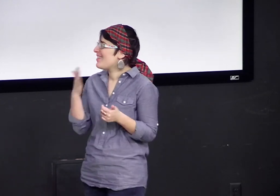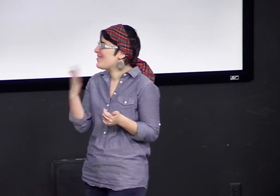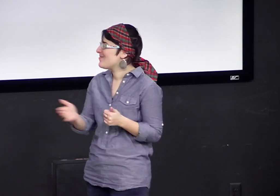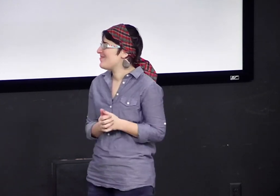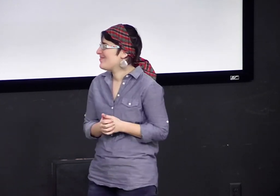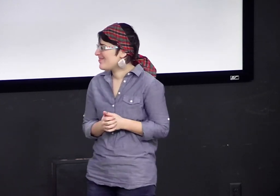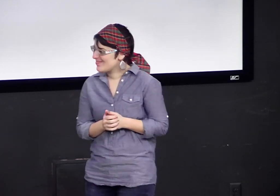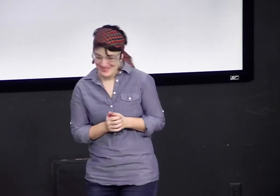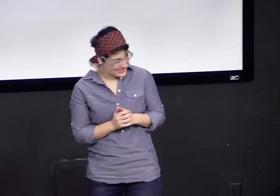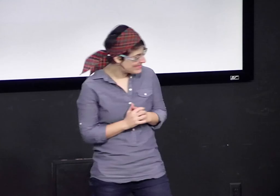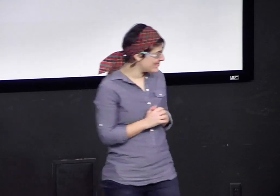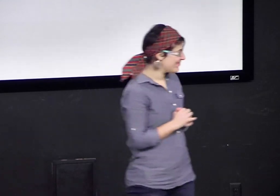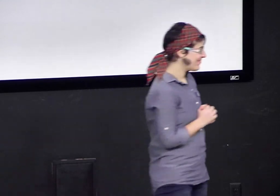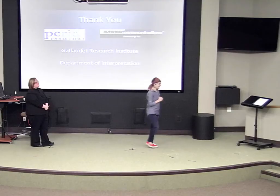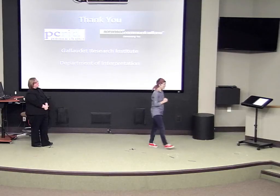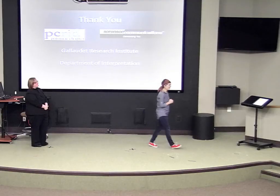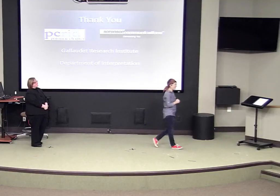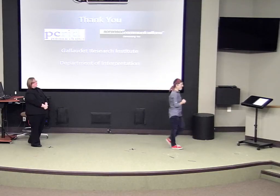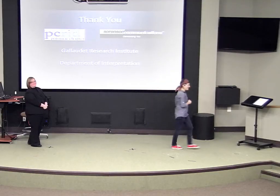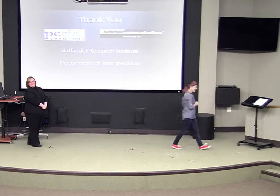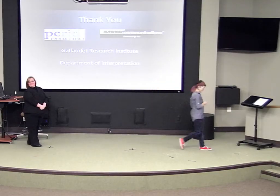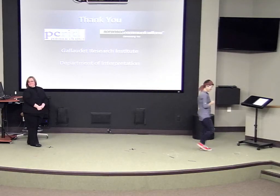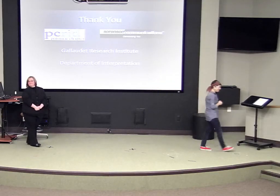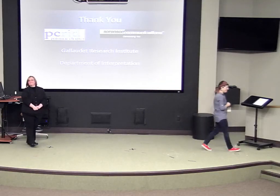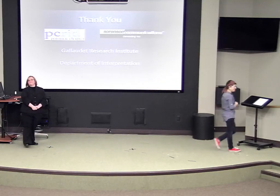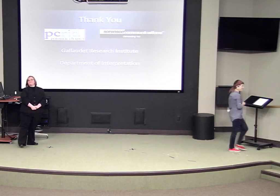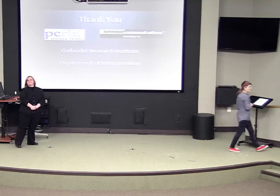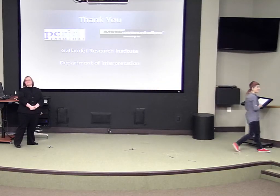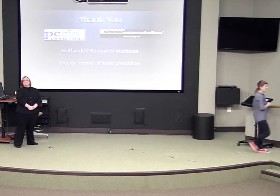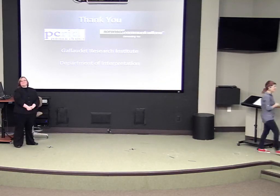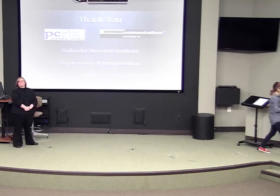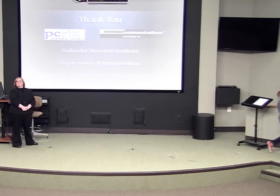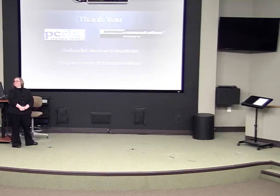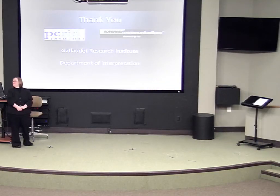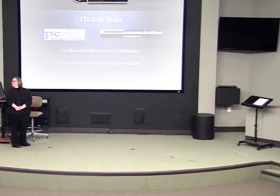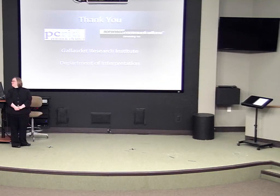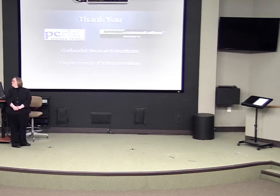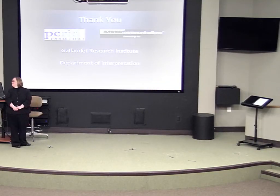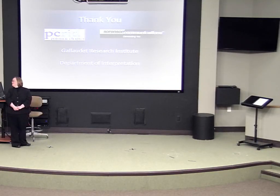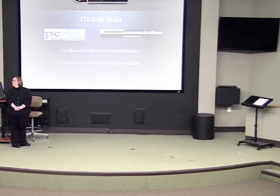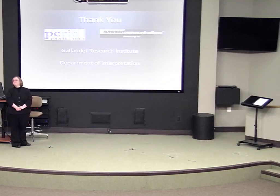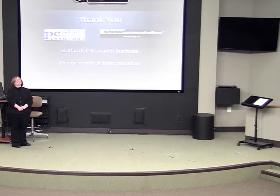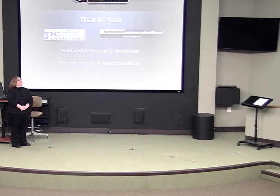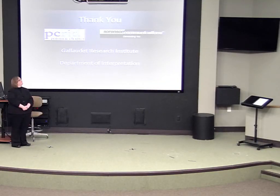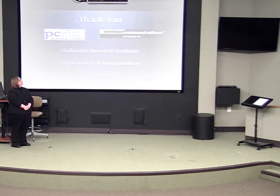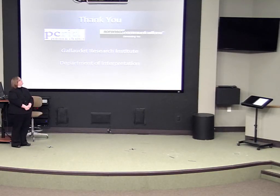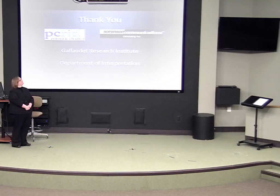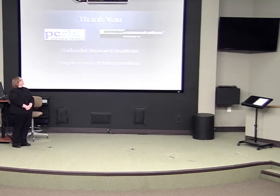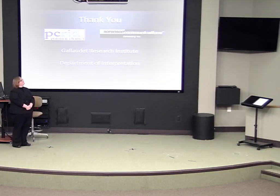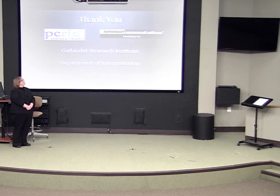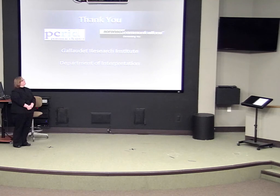typically develop more of a rapport with the deaf people in the room than the hearing. Thank you very much.